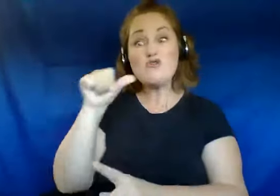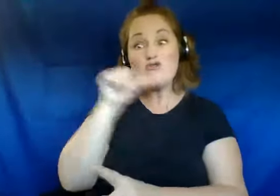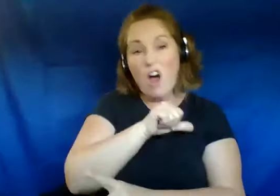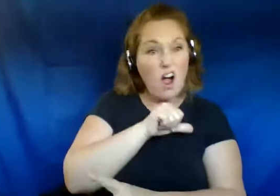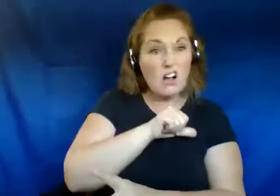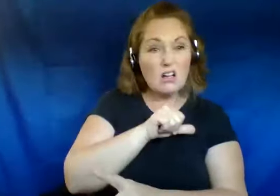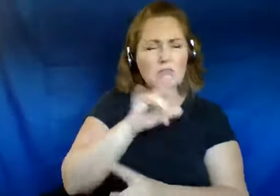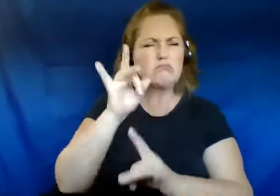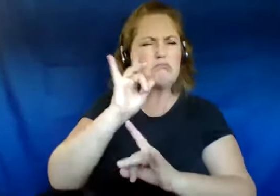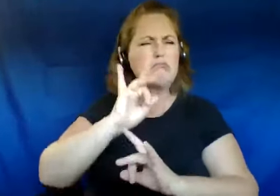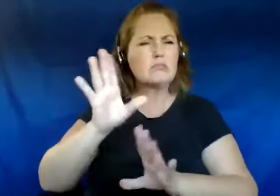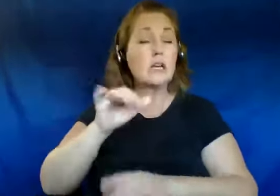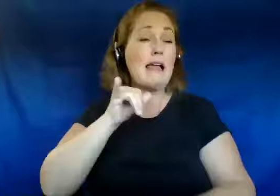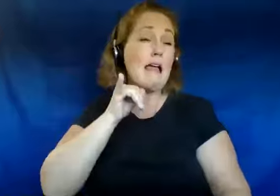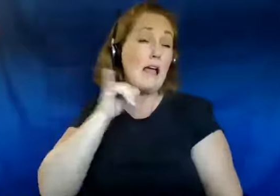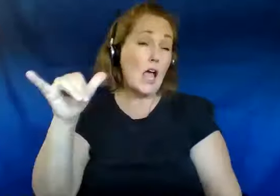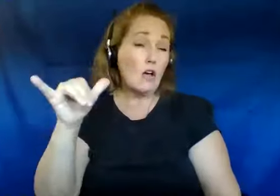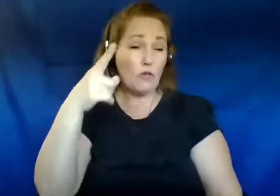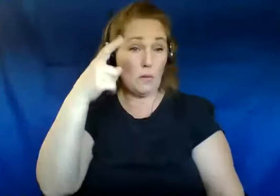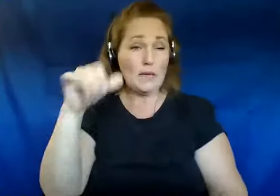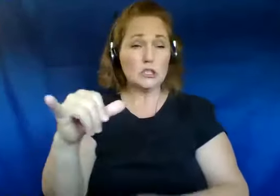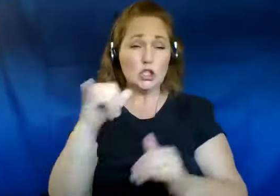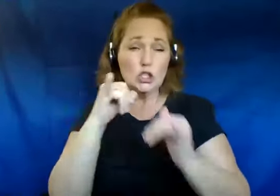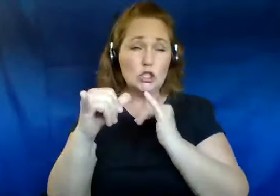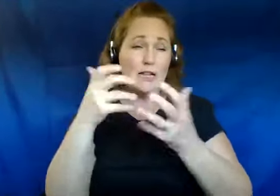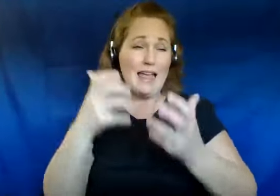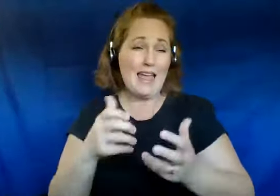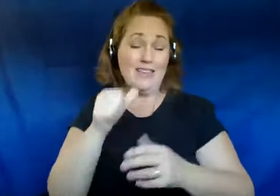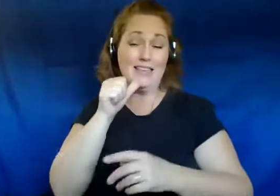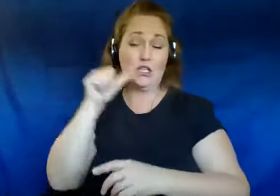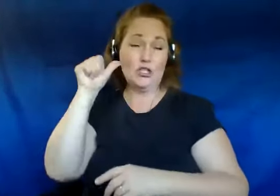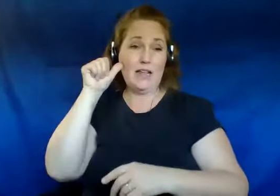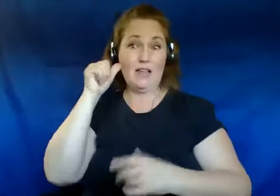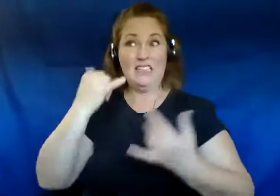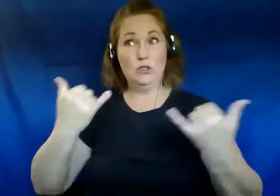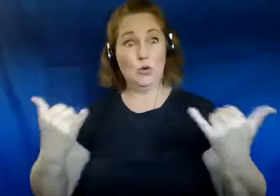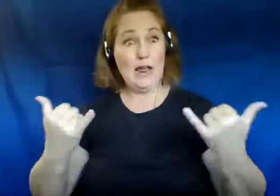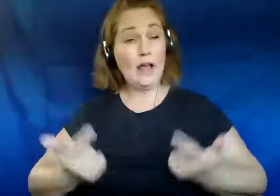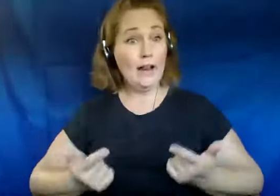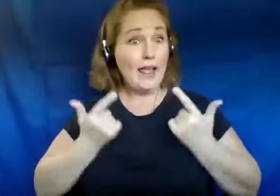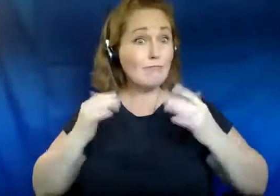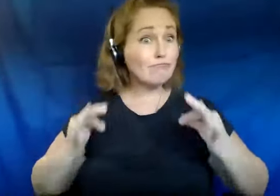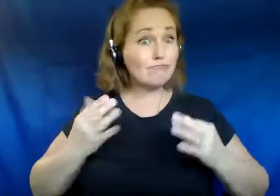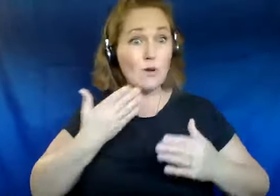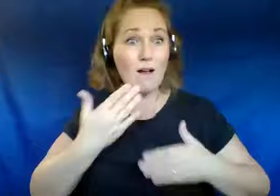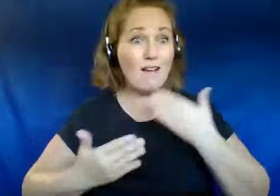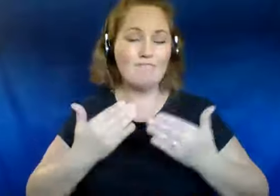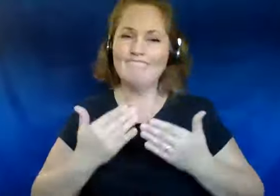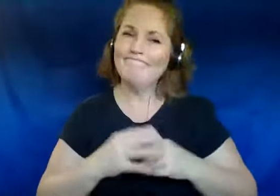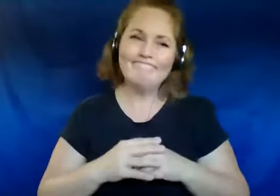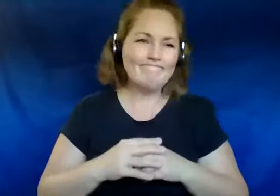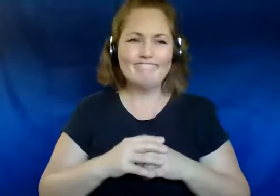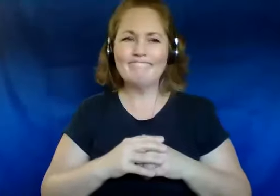hangover because he drank heavily yesterday, he cannot live well today. But there is another kind